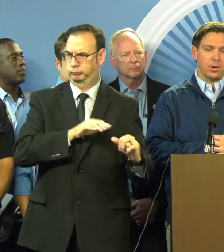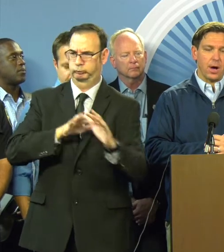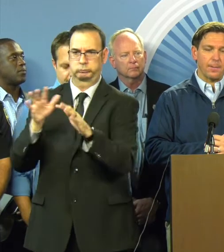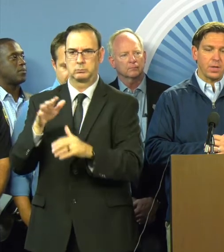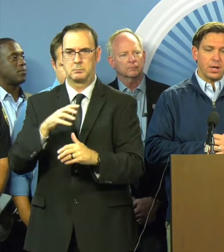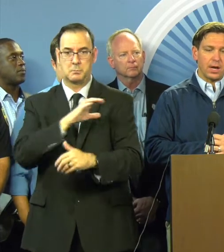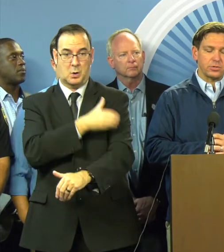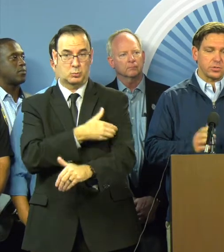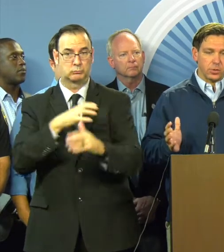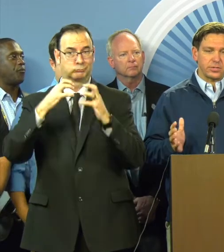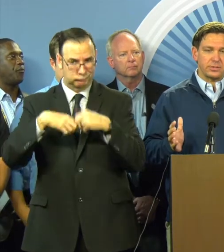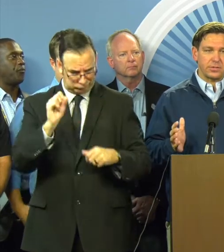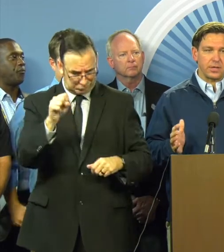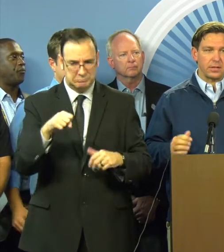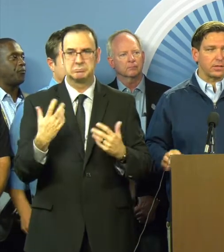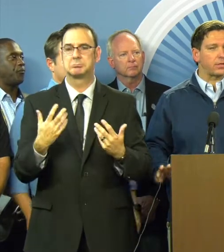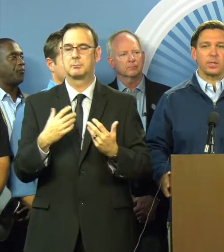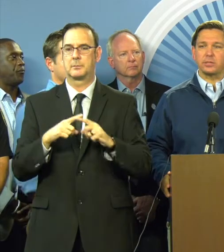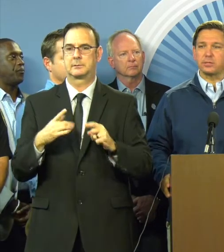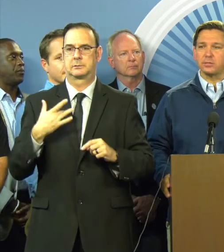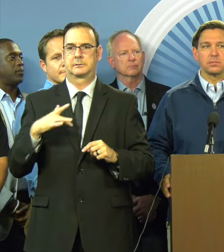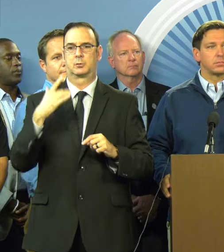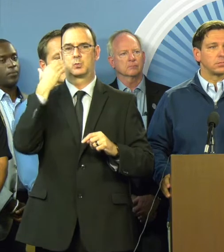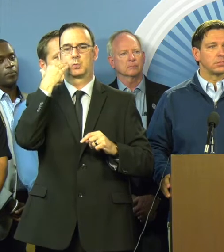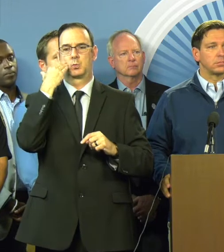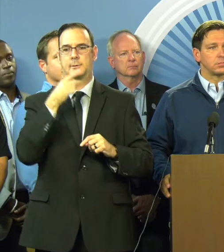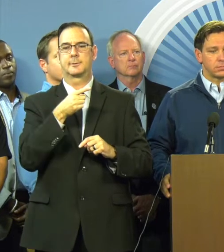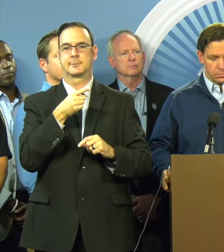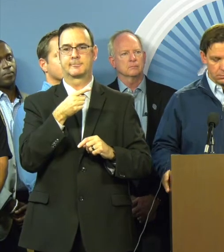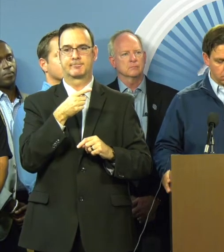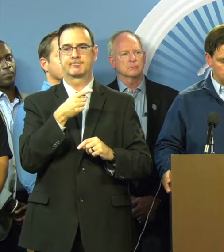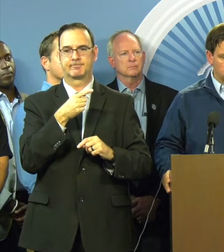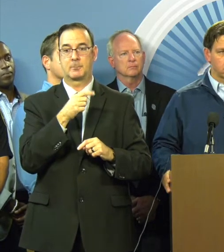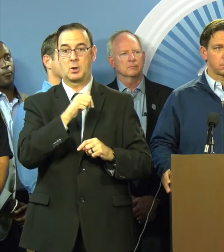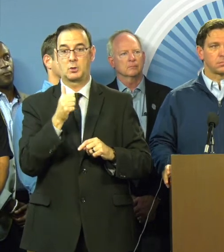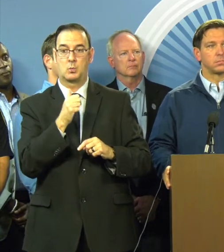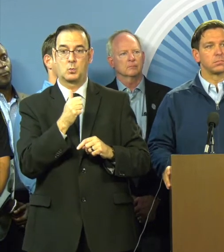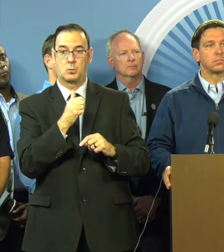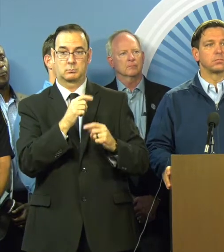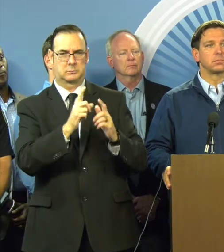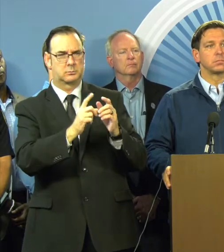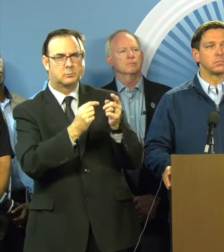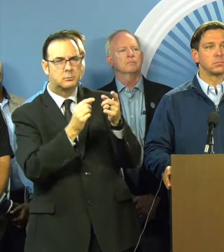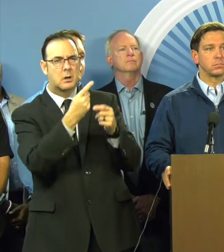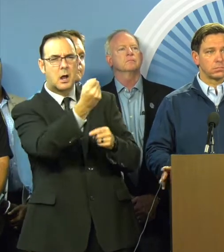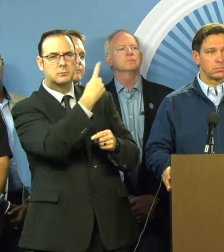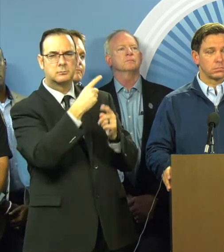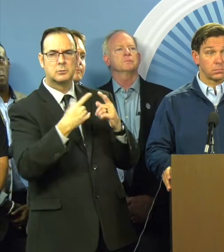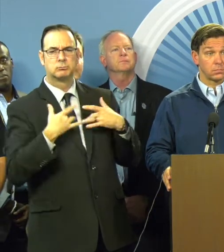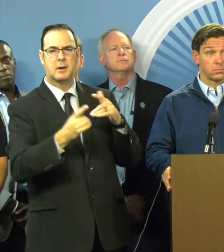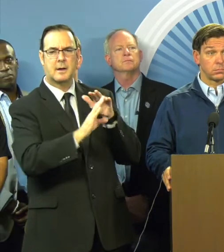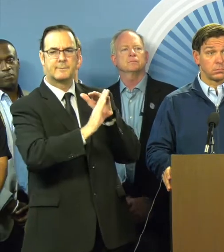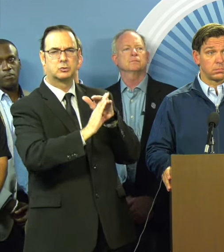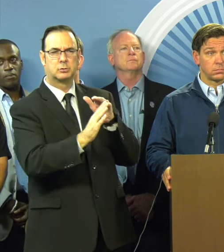and so we're sensitive to that. Another question? Governor, you were talking a little bit about evacuations possibly Saturday if it comes